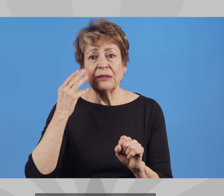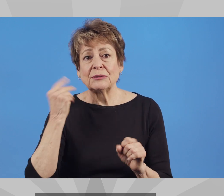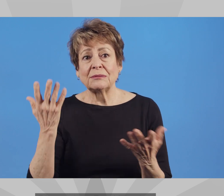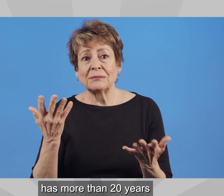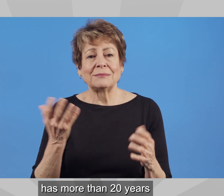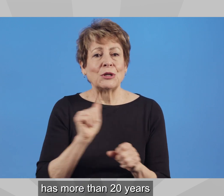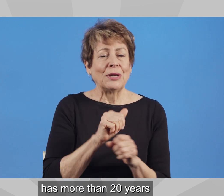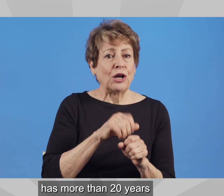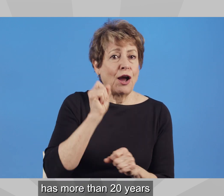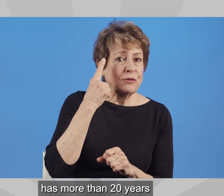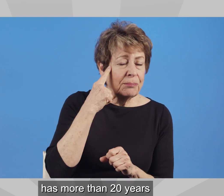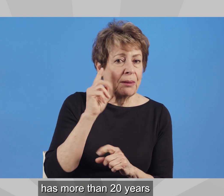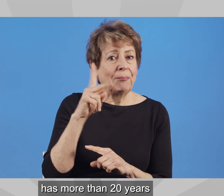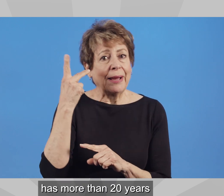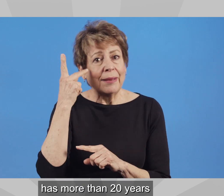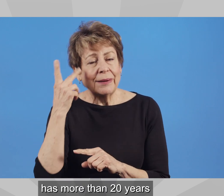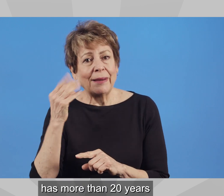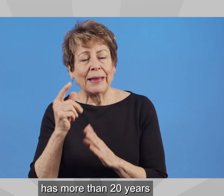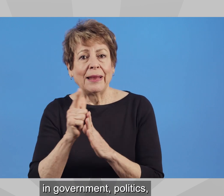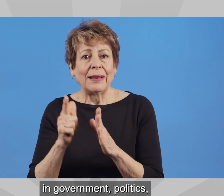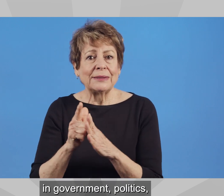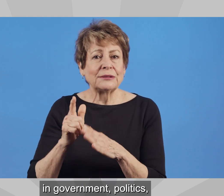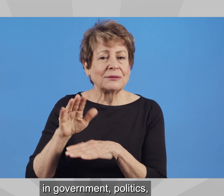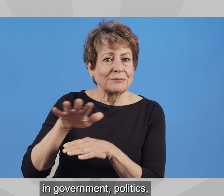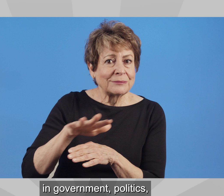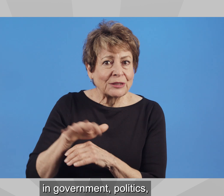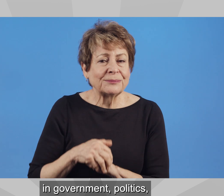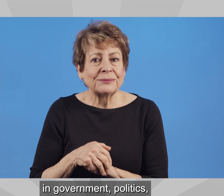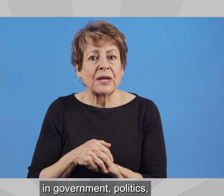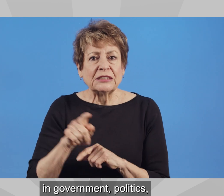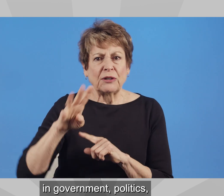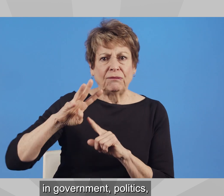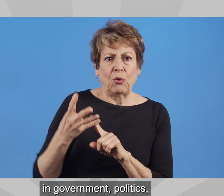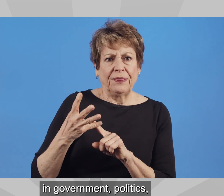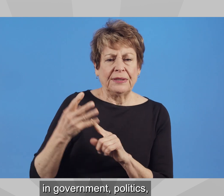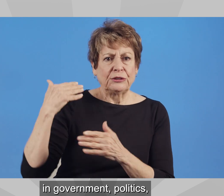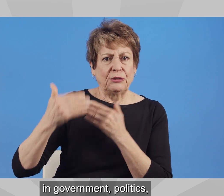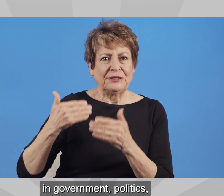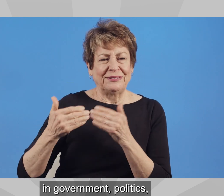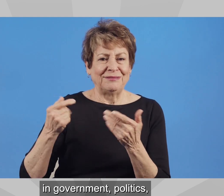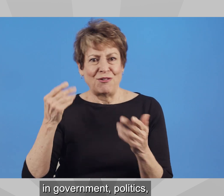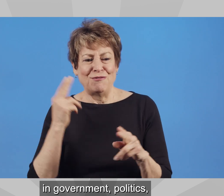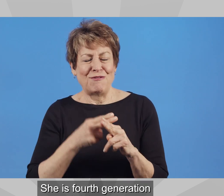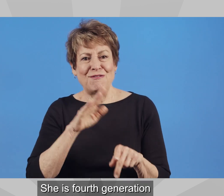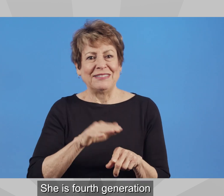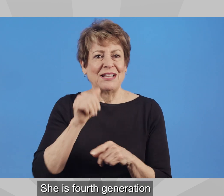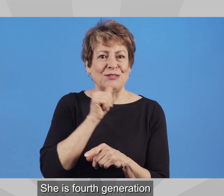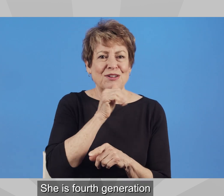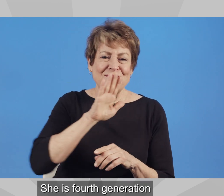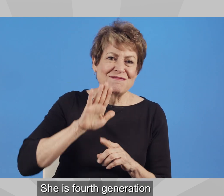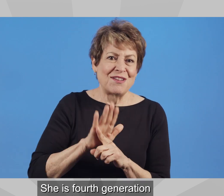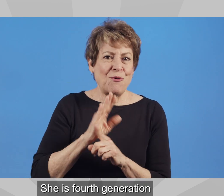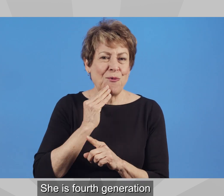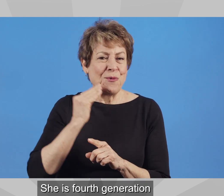Dorri Thyden has more than 20 years of experience working in government, politics, and the legal industry. She is